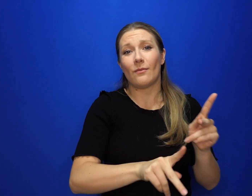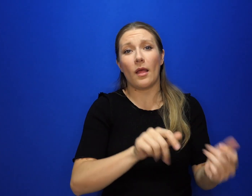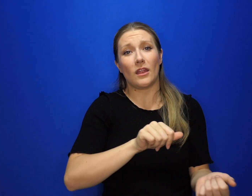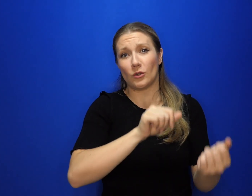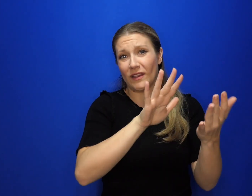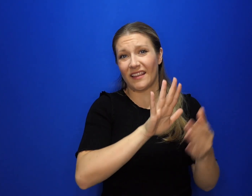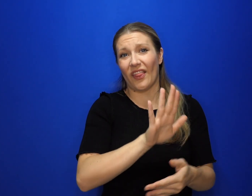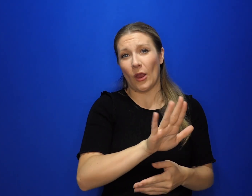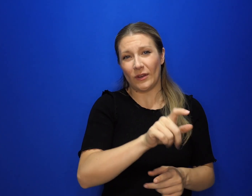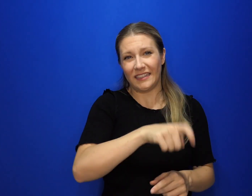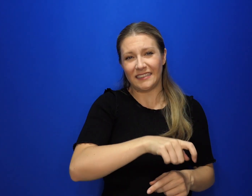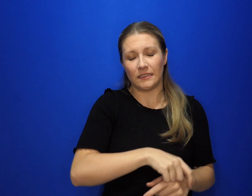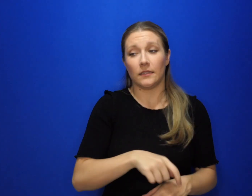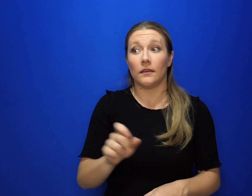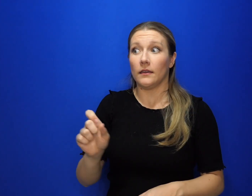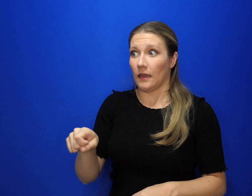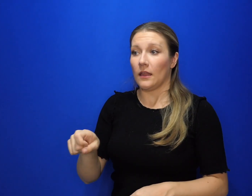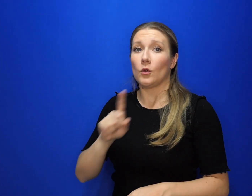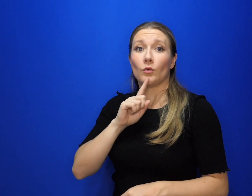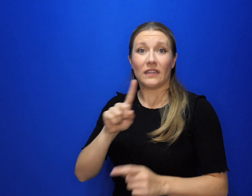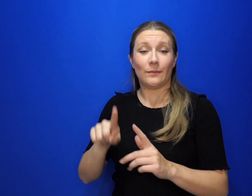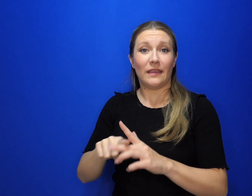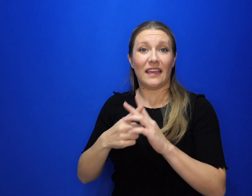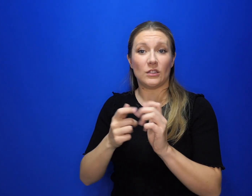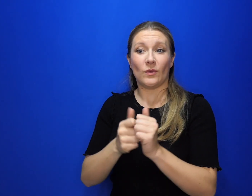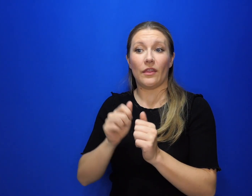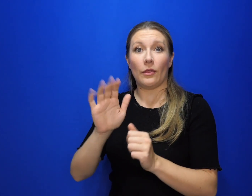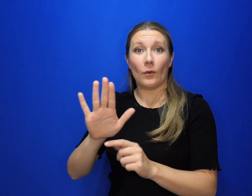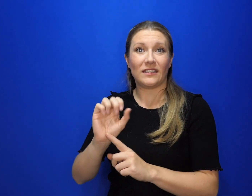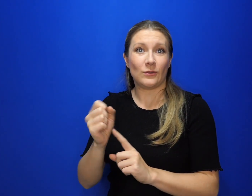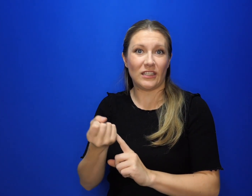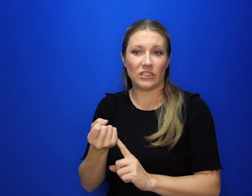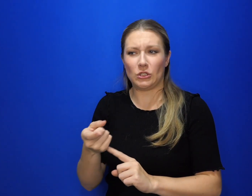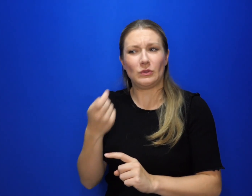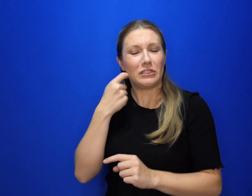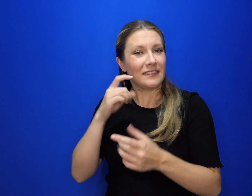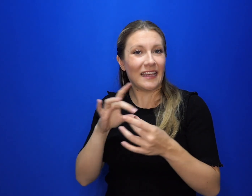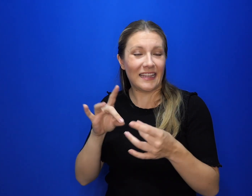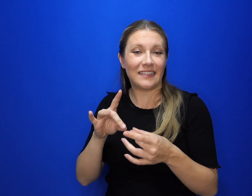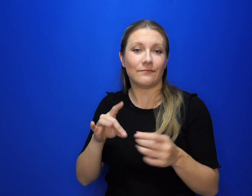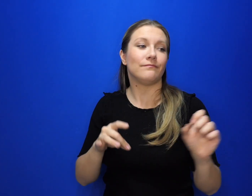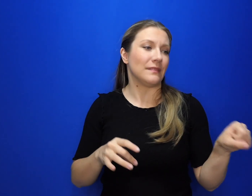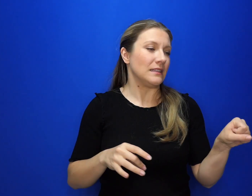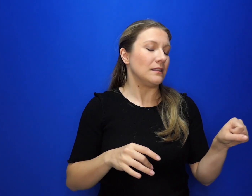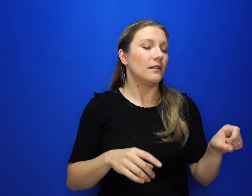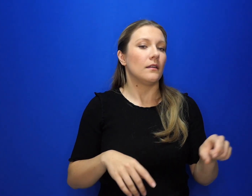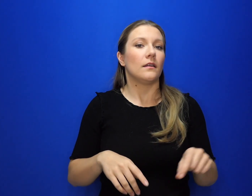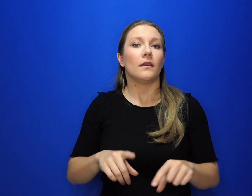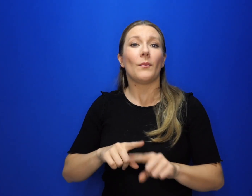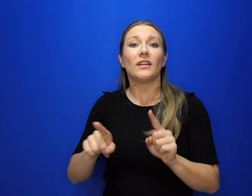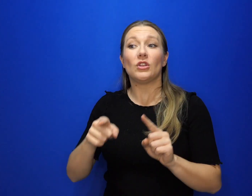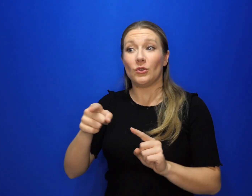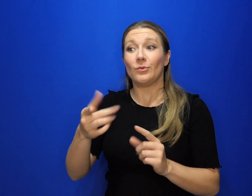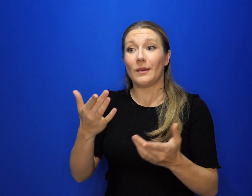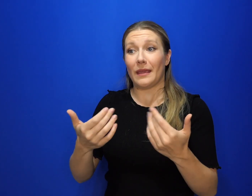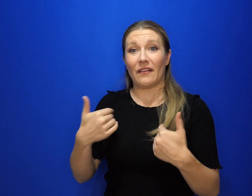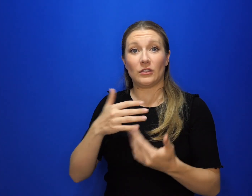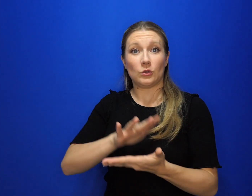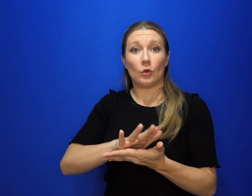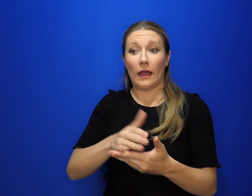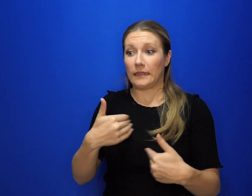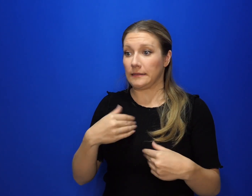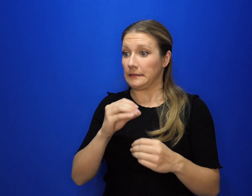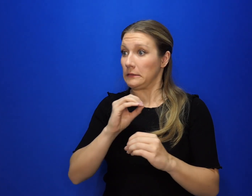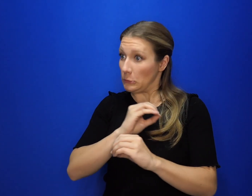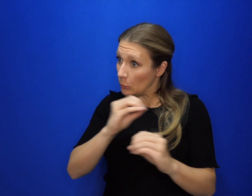needs. Yeah, and it does really begin with the scenario you're in. I mean, you just said it, but you could be in a school where